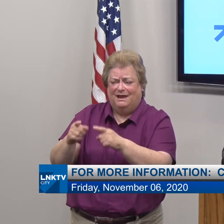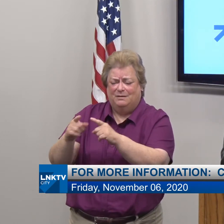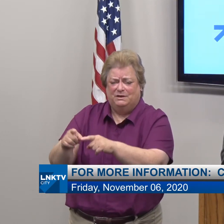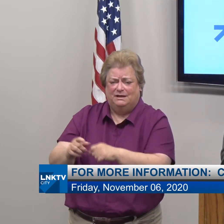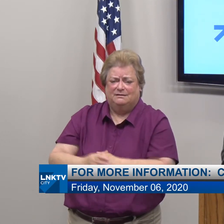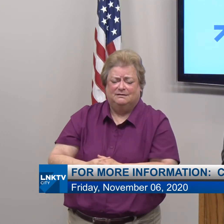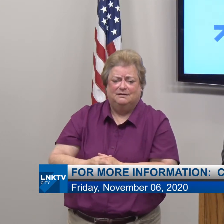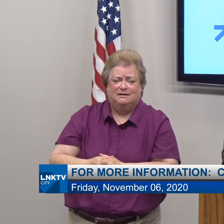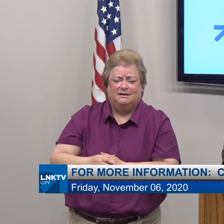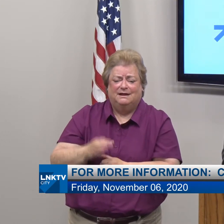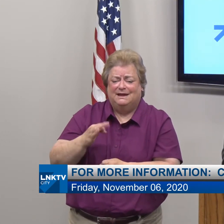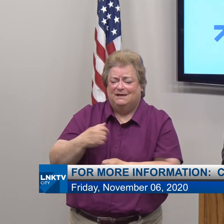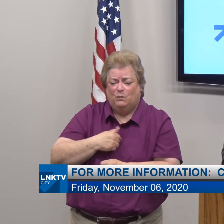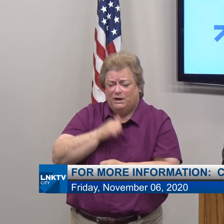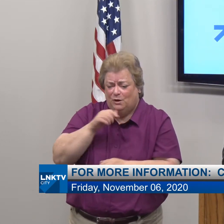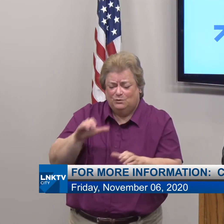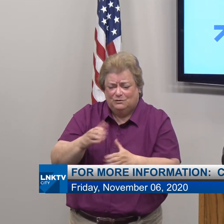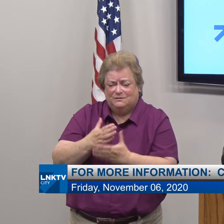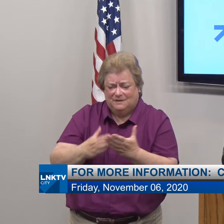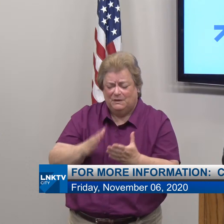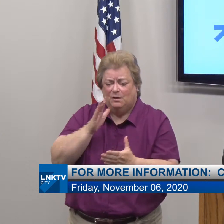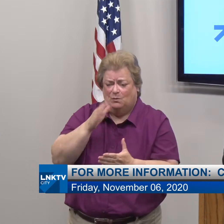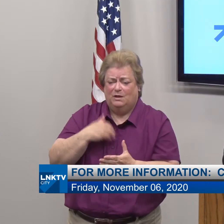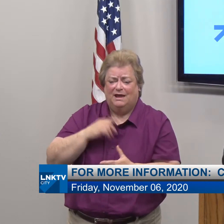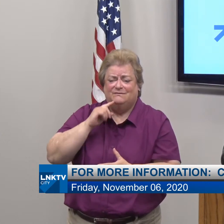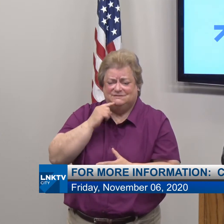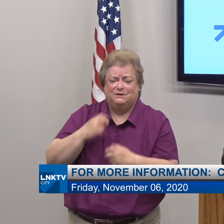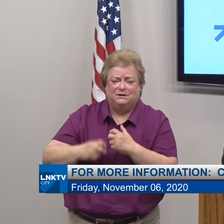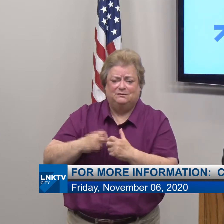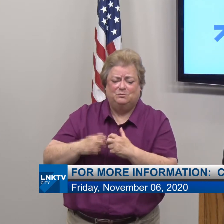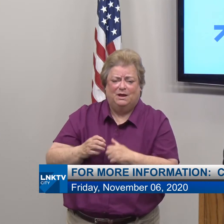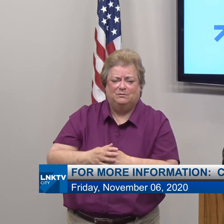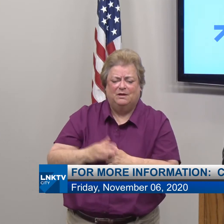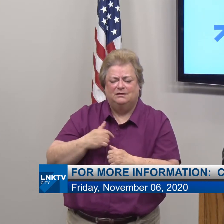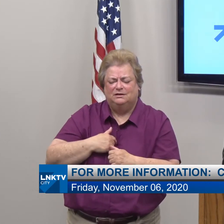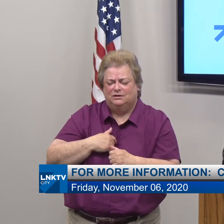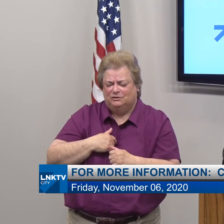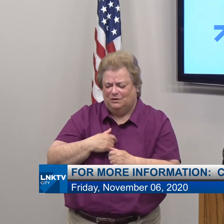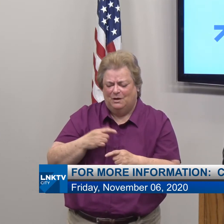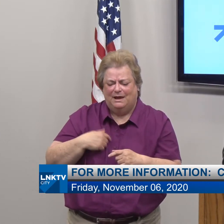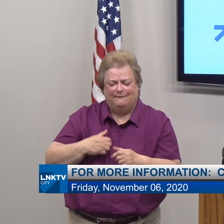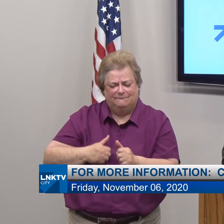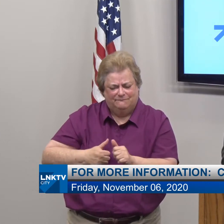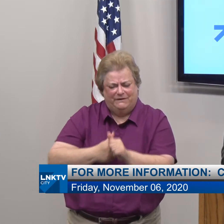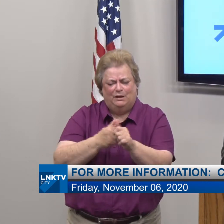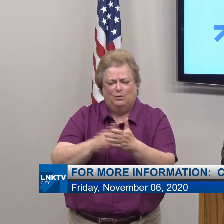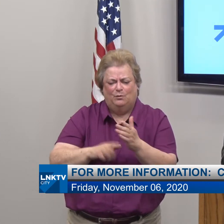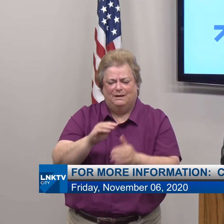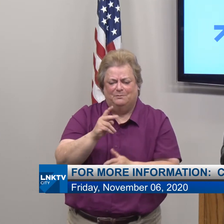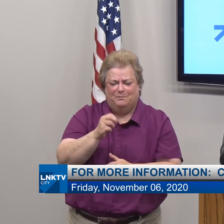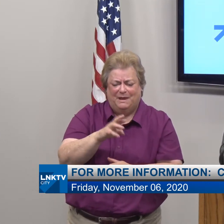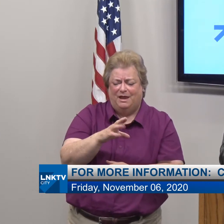problem if we don't get something done. So I'm just here to implore you what's already been said by the Mayor and Director Lopez, that we